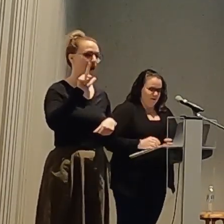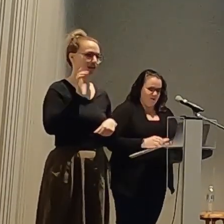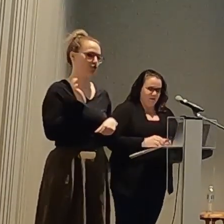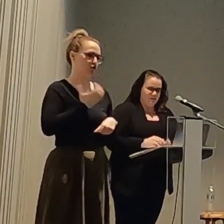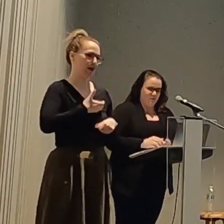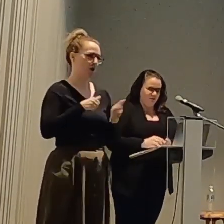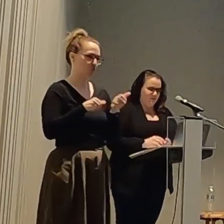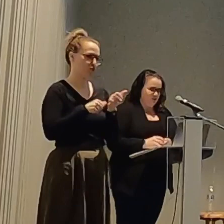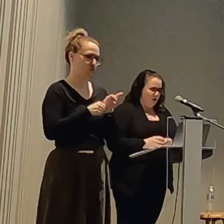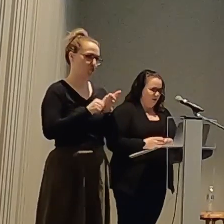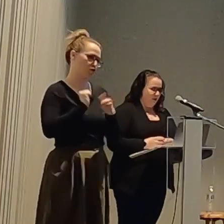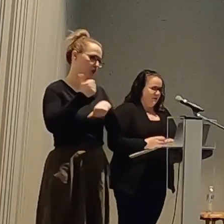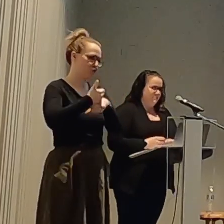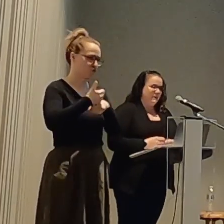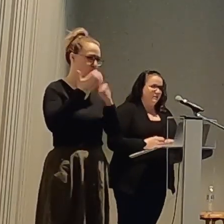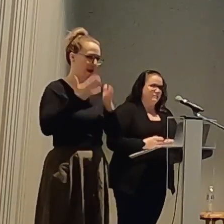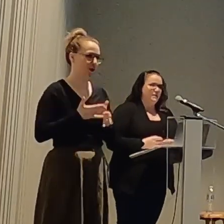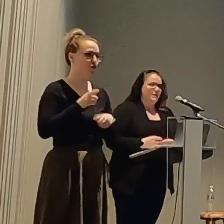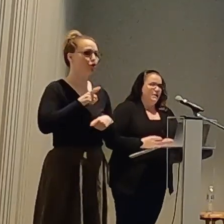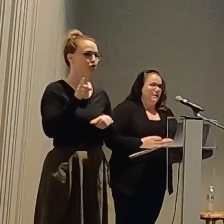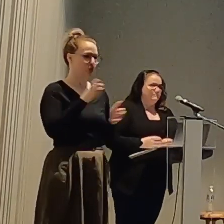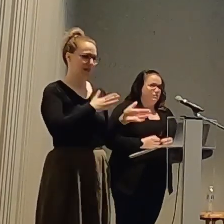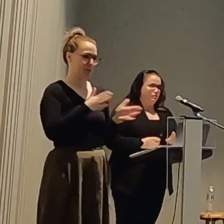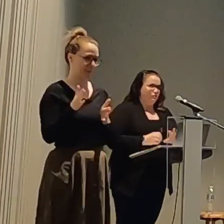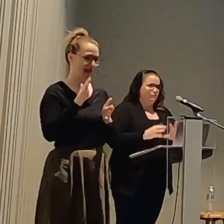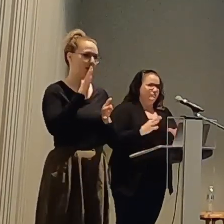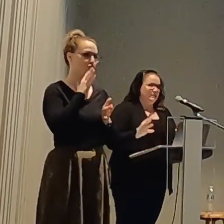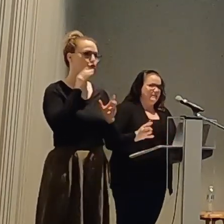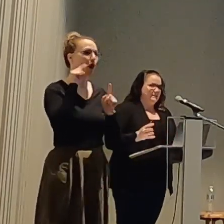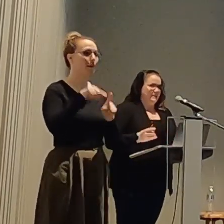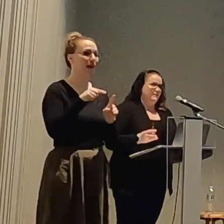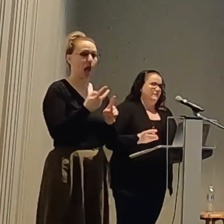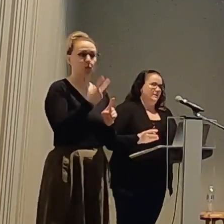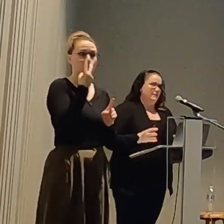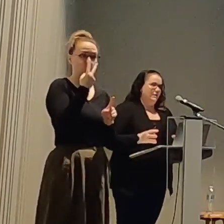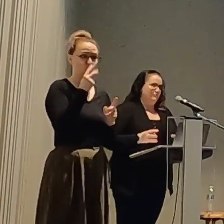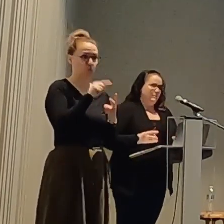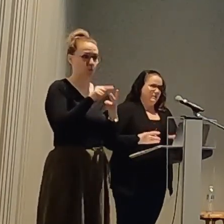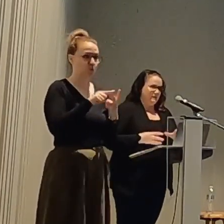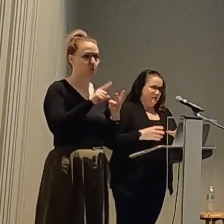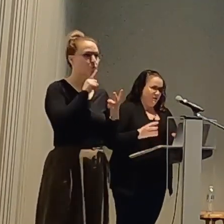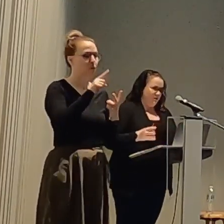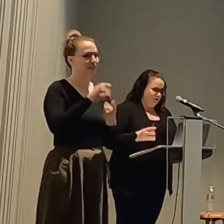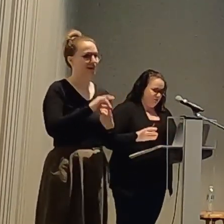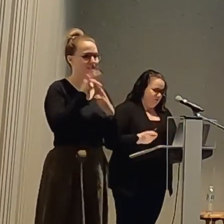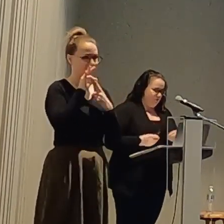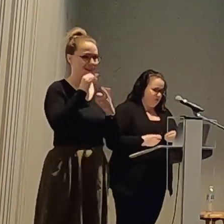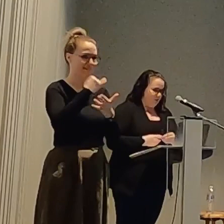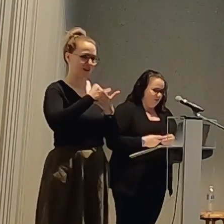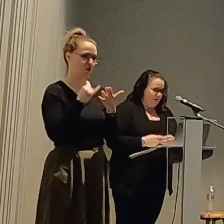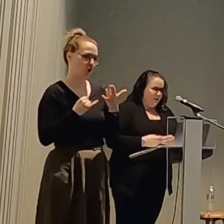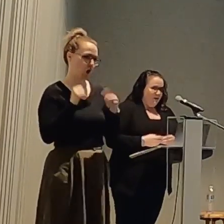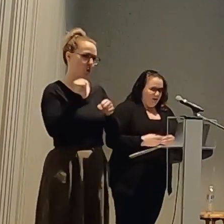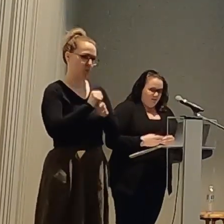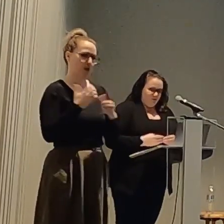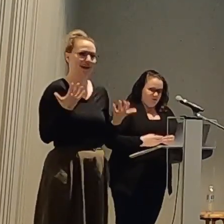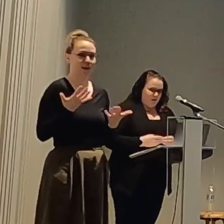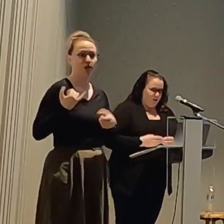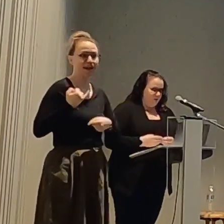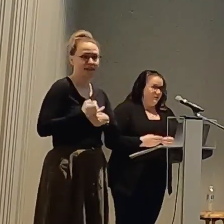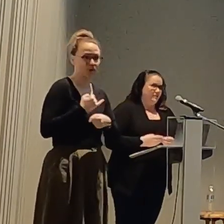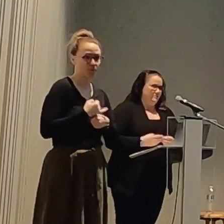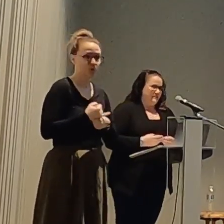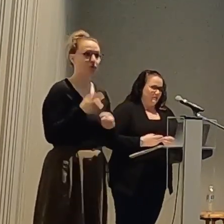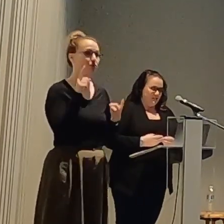Associate Curator, is going to be talking about two really significant artworks in our institution, and